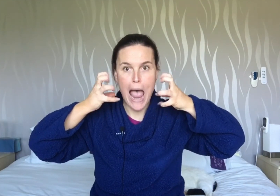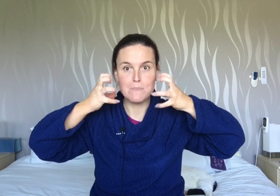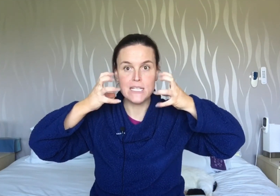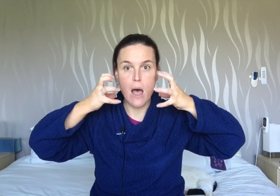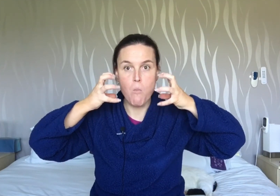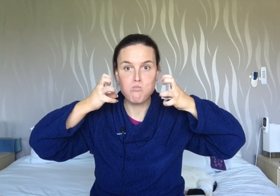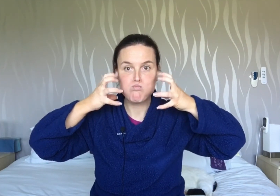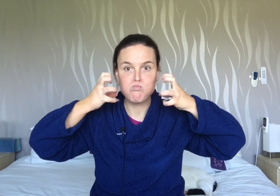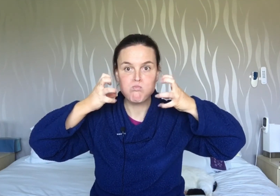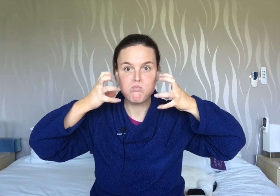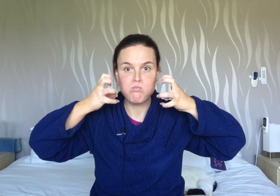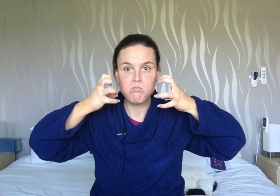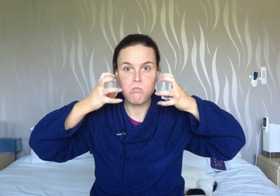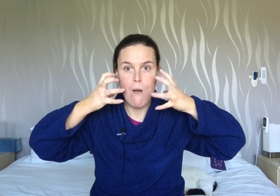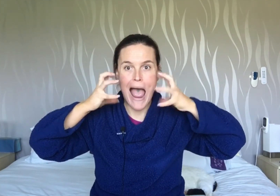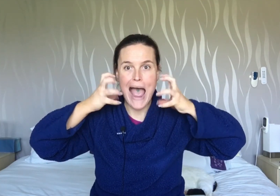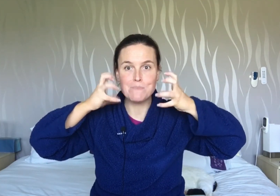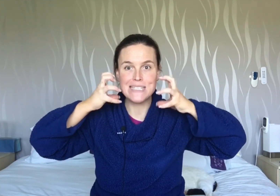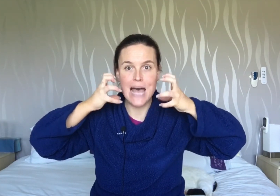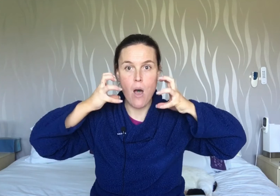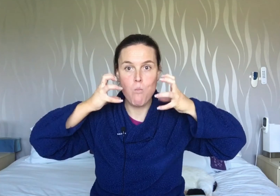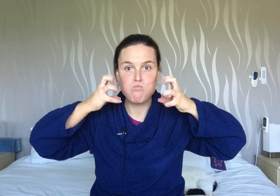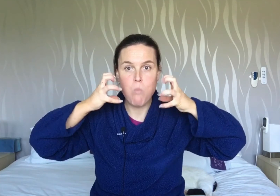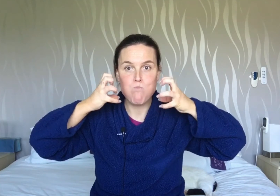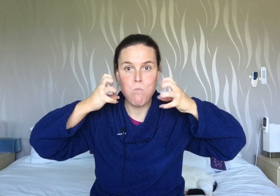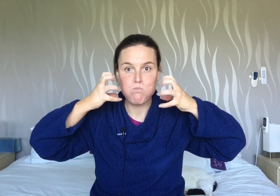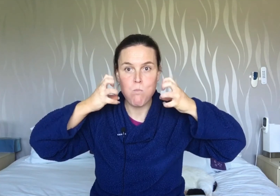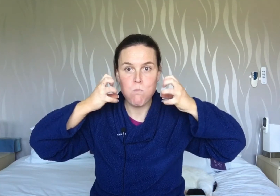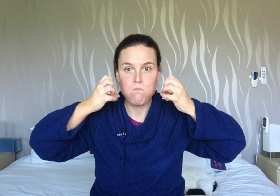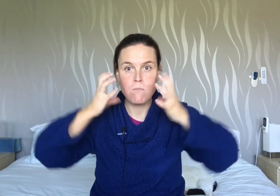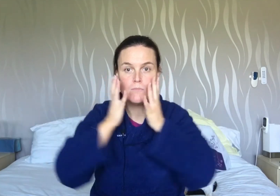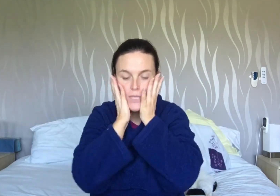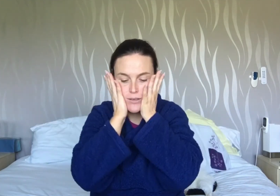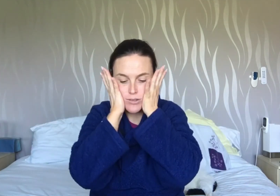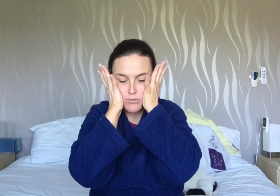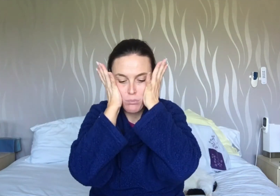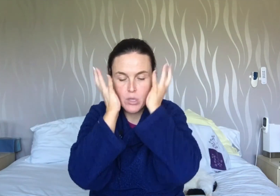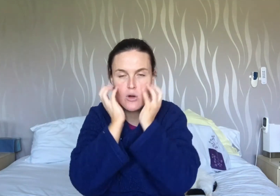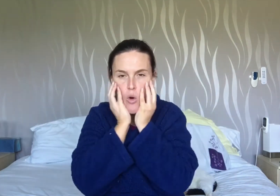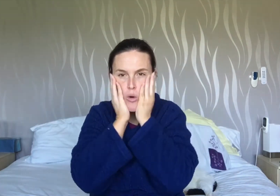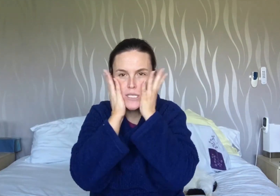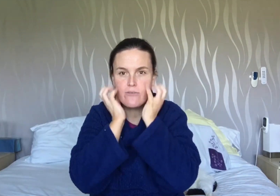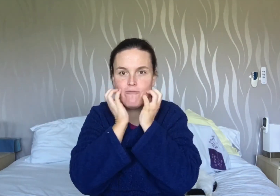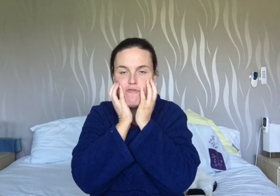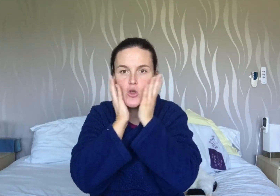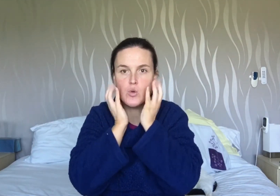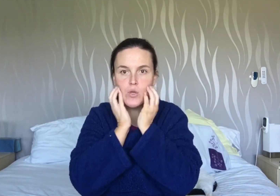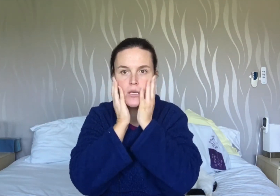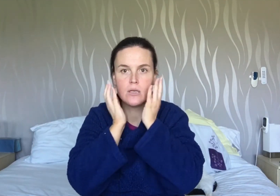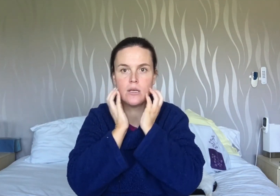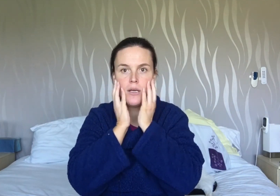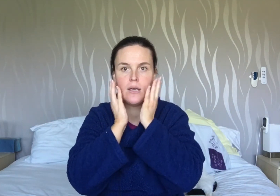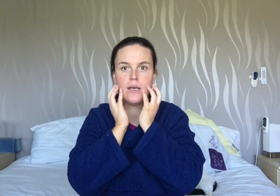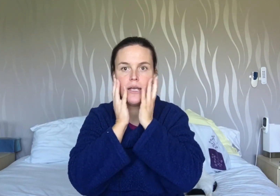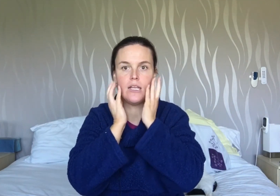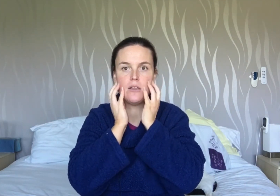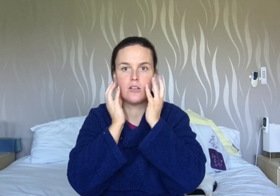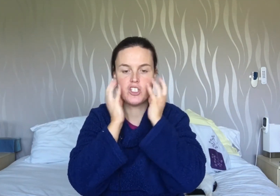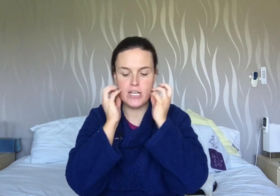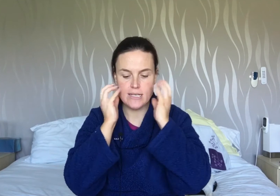Hamster. Hamster. Think of it putting all its food in your cheeks.